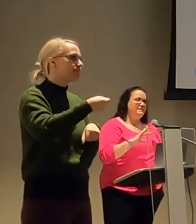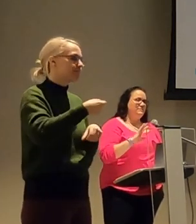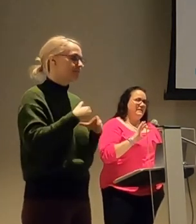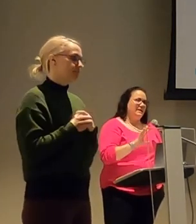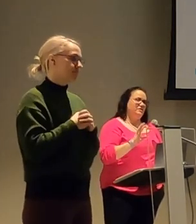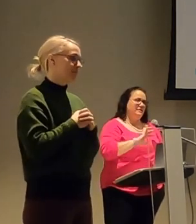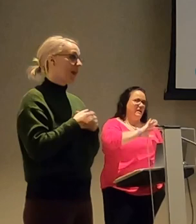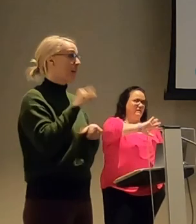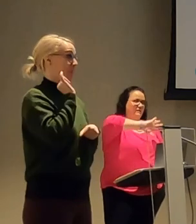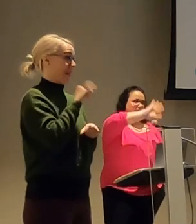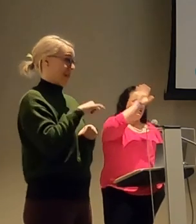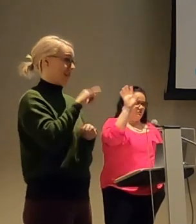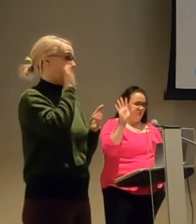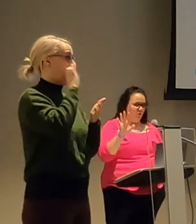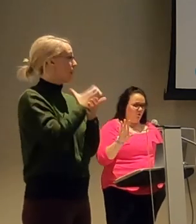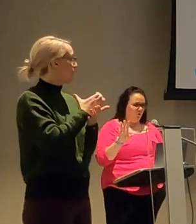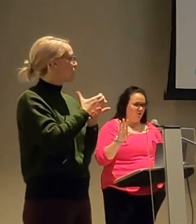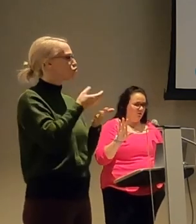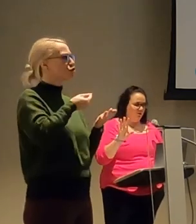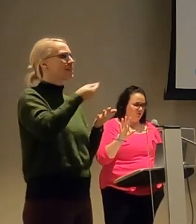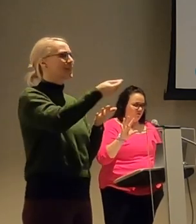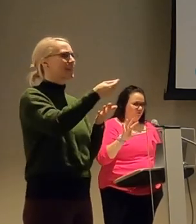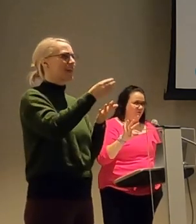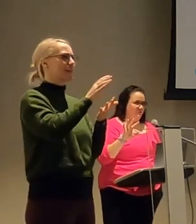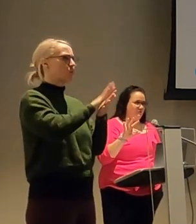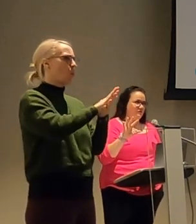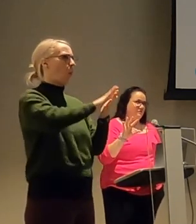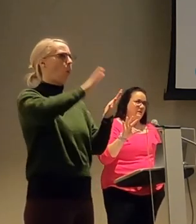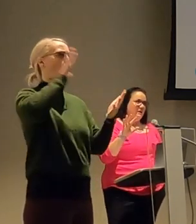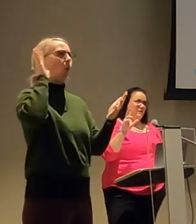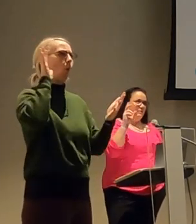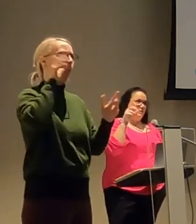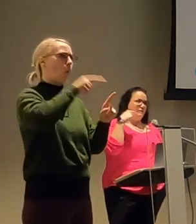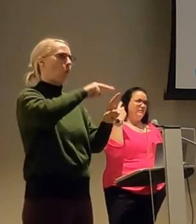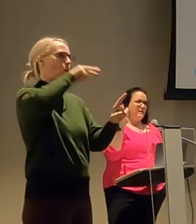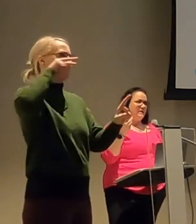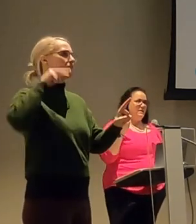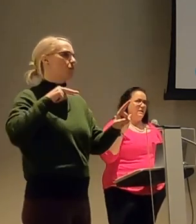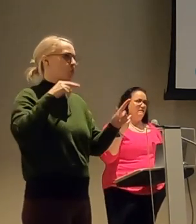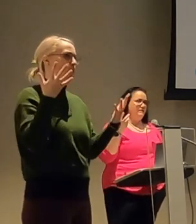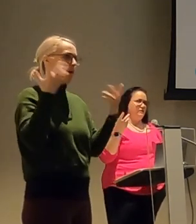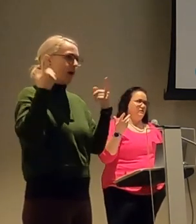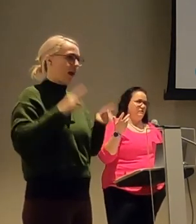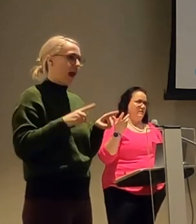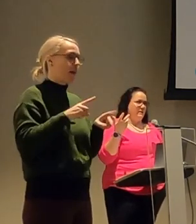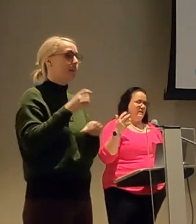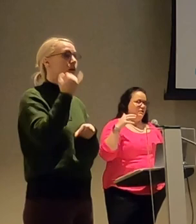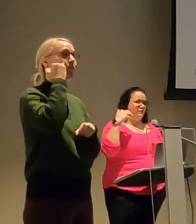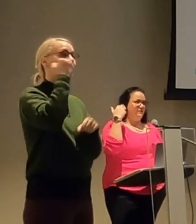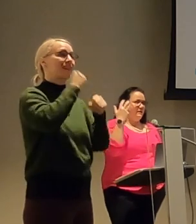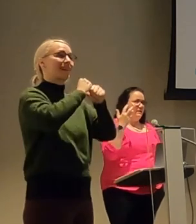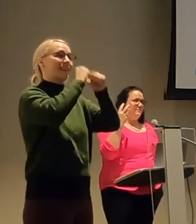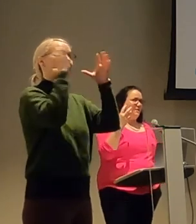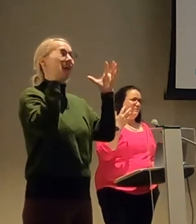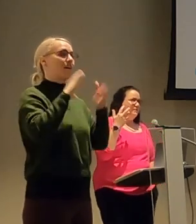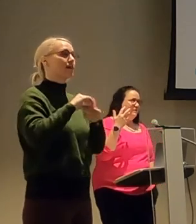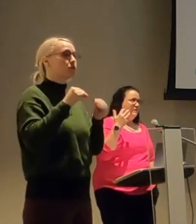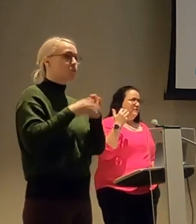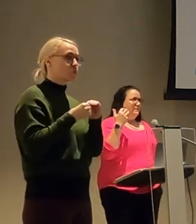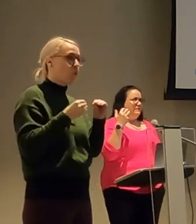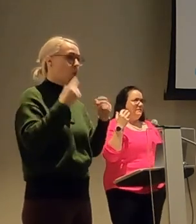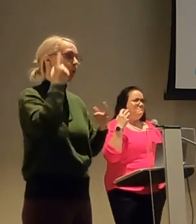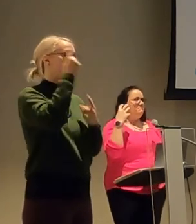But this one actually kind of gives you a whole overview. So when you're thinking of the story and you're thinking